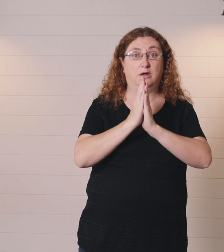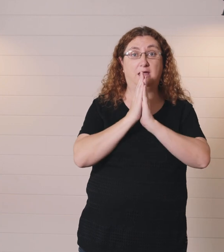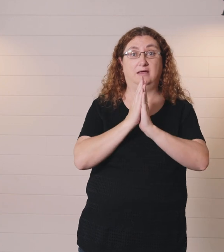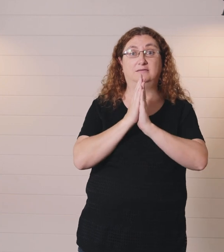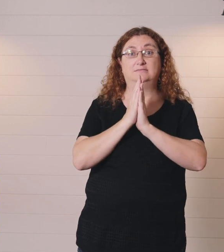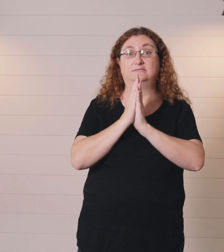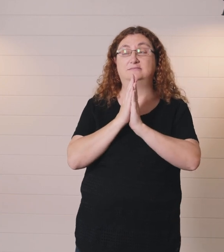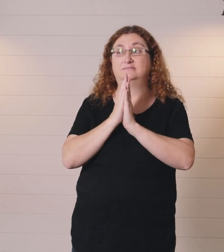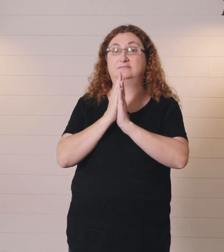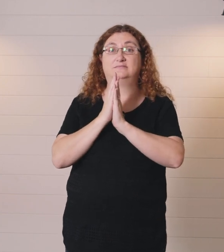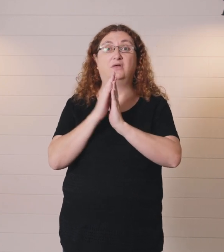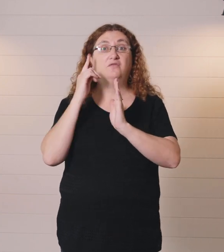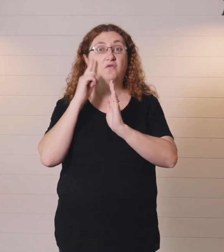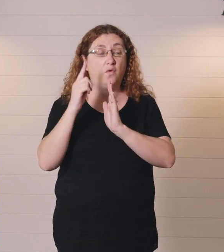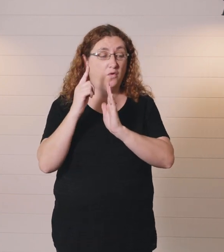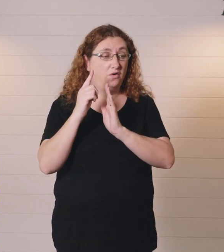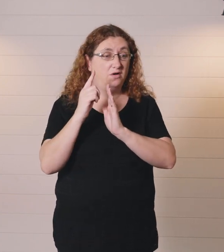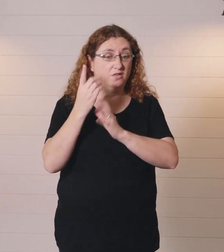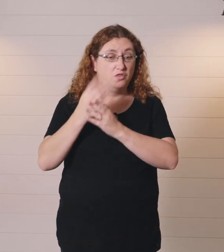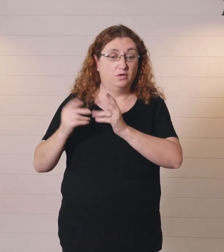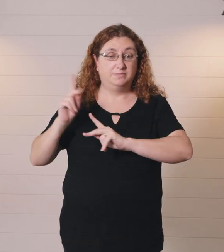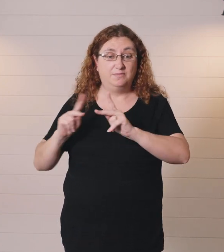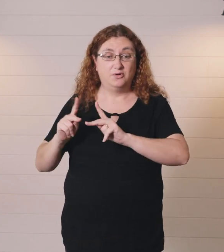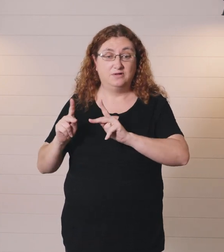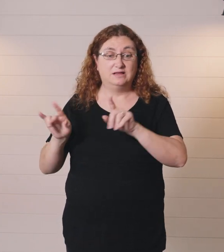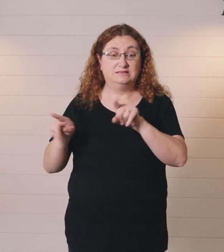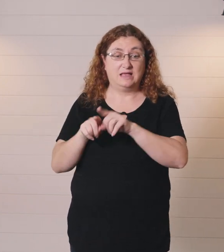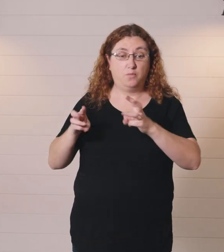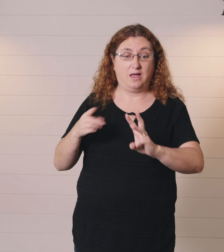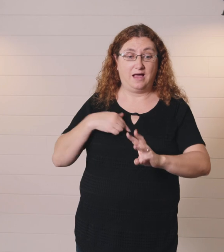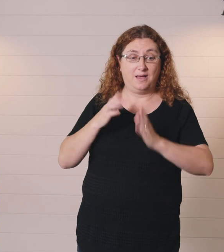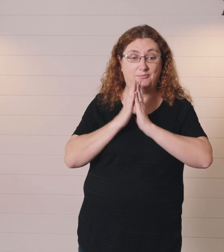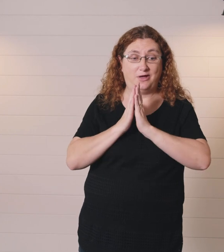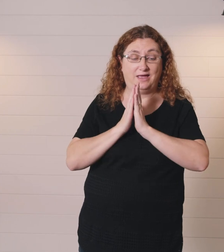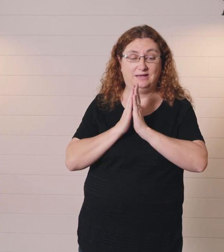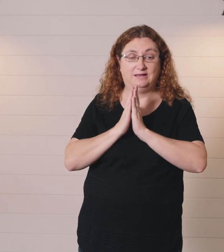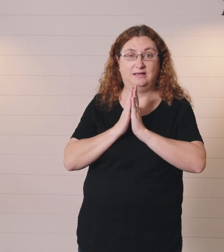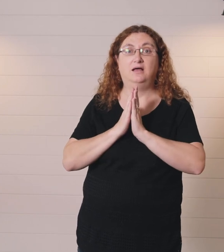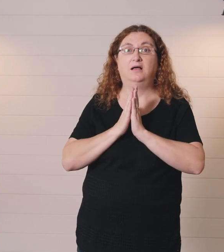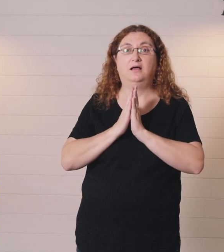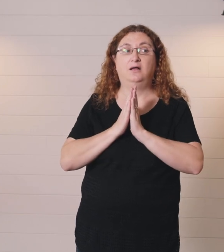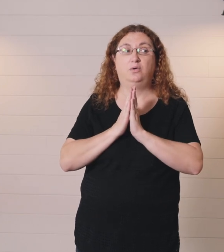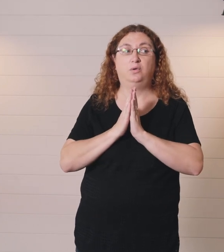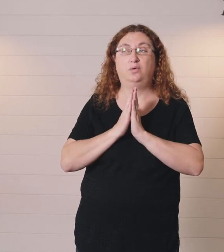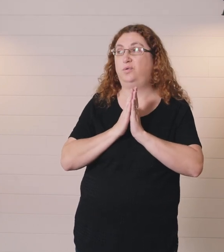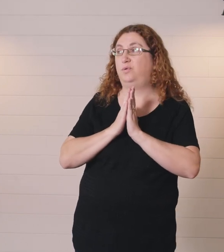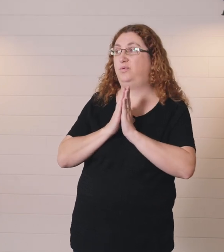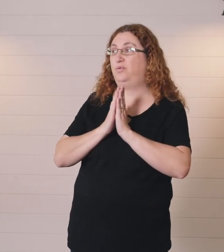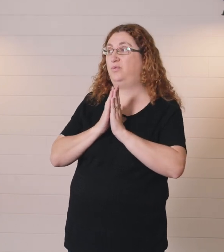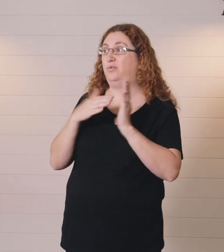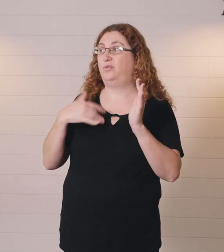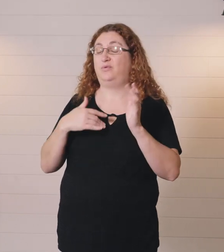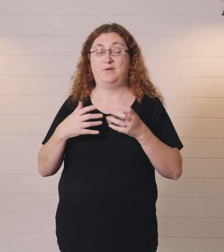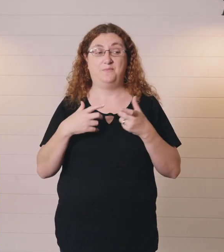very humbling. It's humbling to ask God, oh, would you give me your heart? Would you